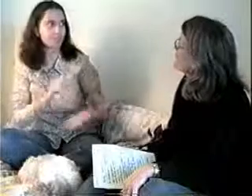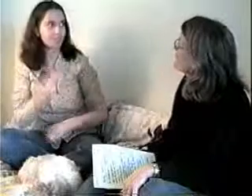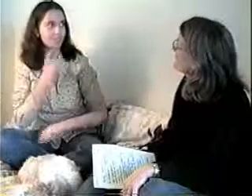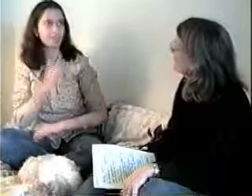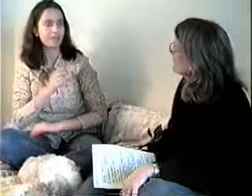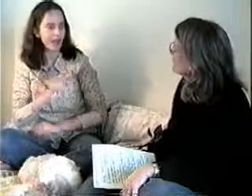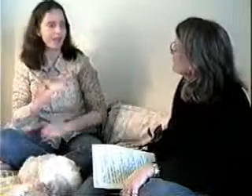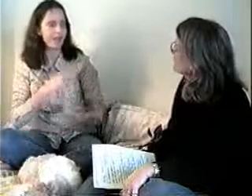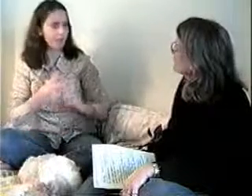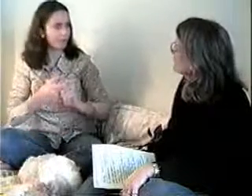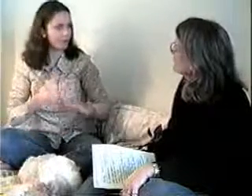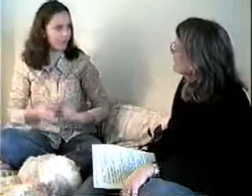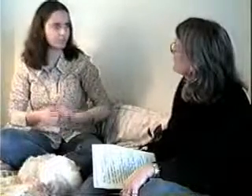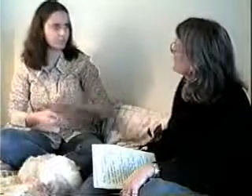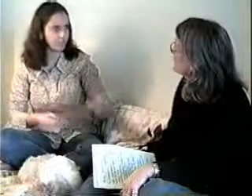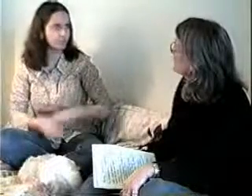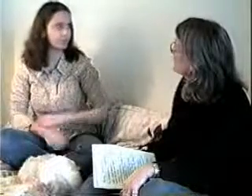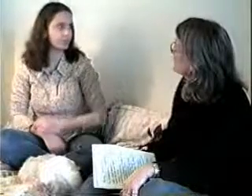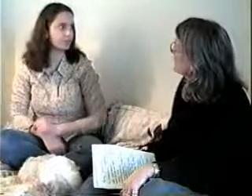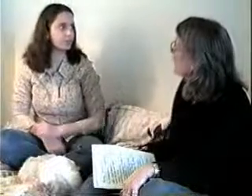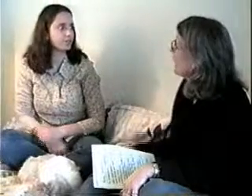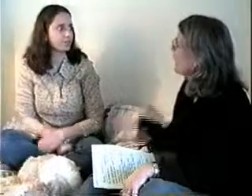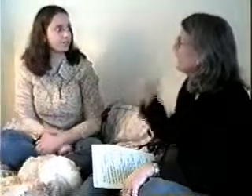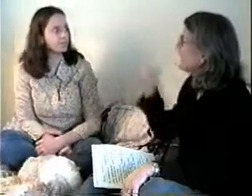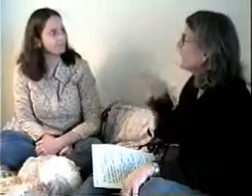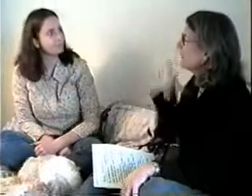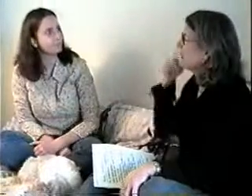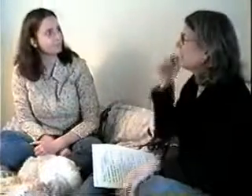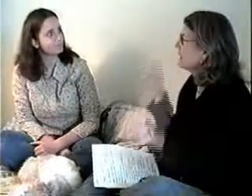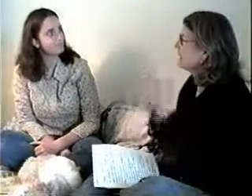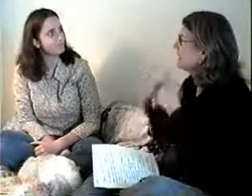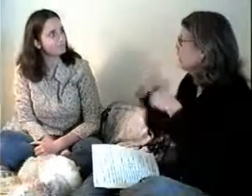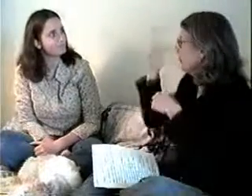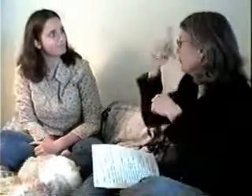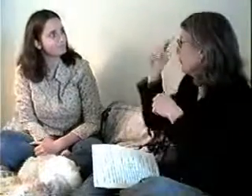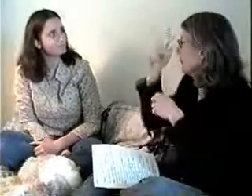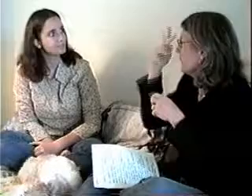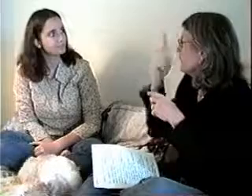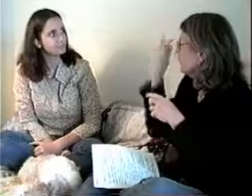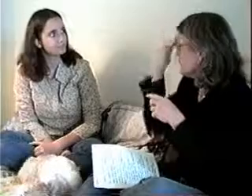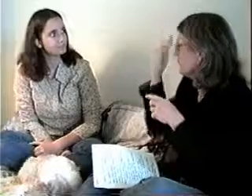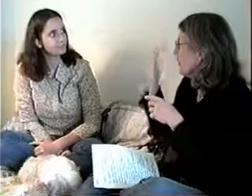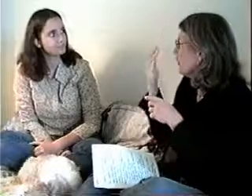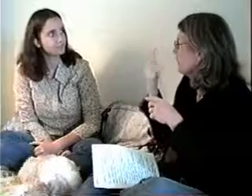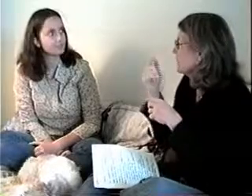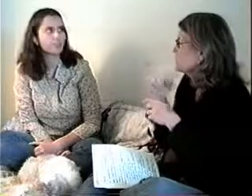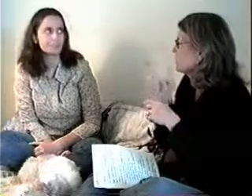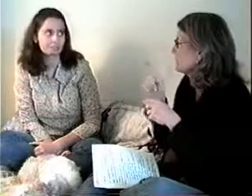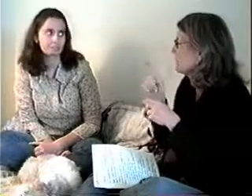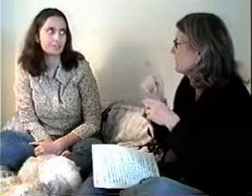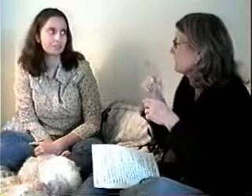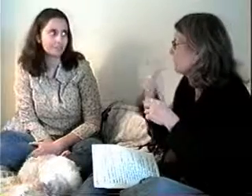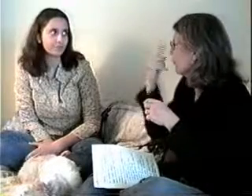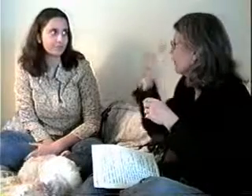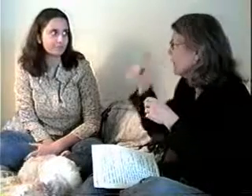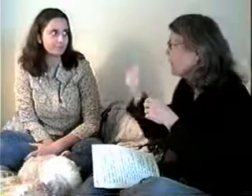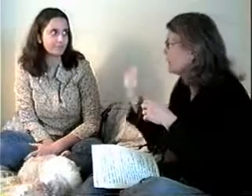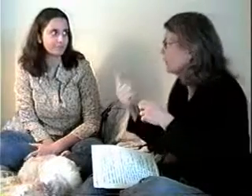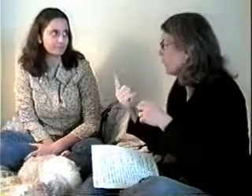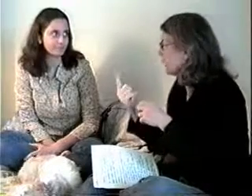and say, Hey, I will be friends with you. Yeah, and I think that's helpful for parents to know, because really, for anyone,